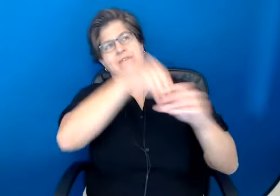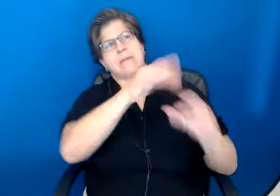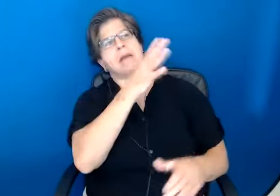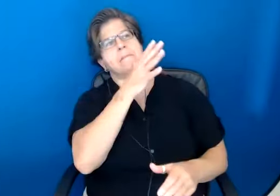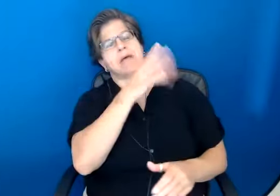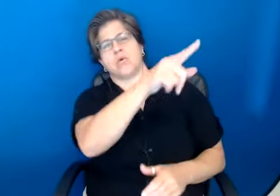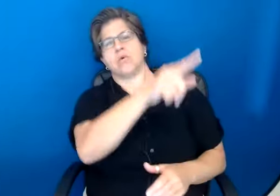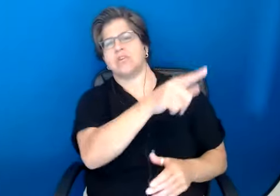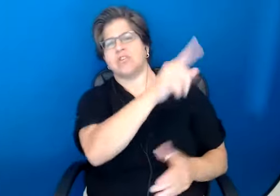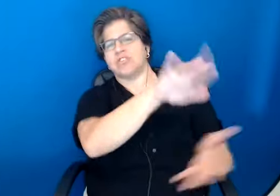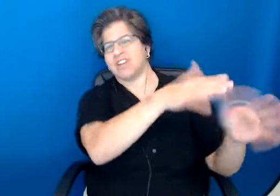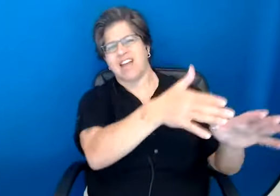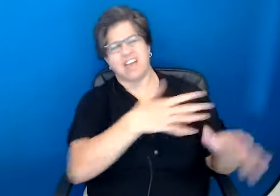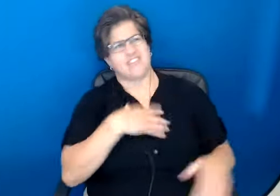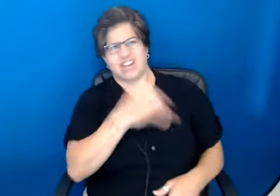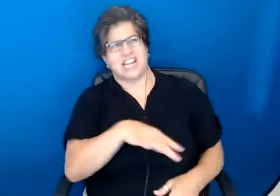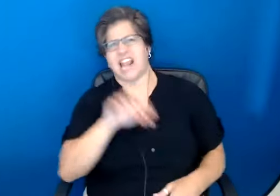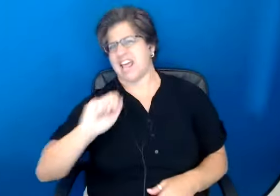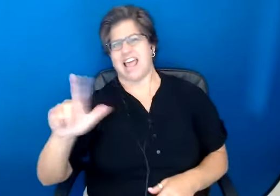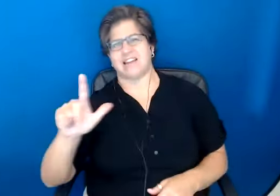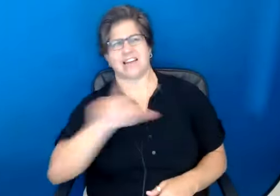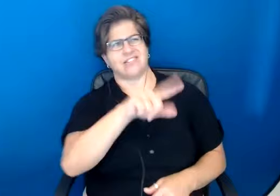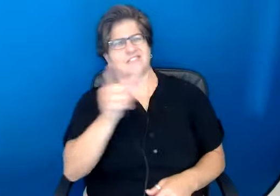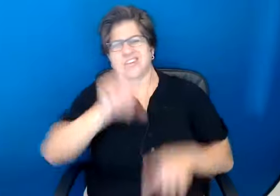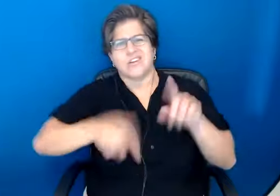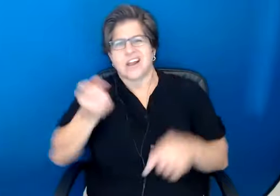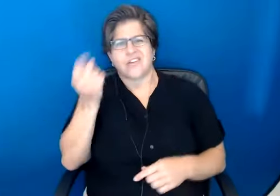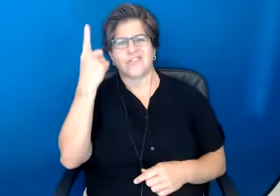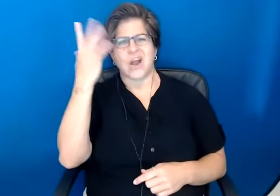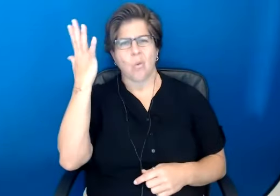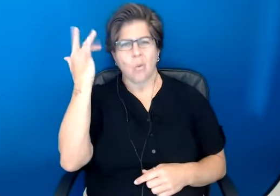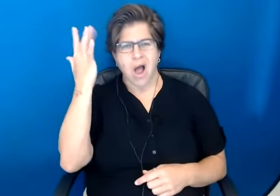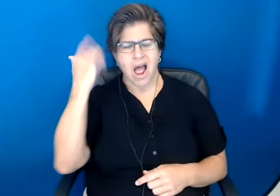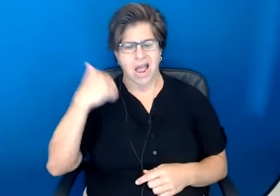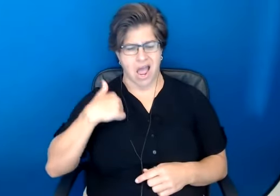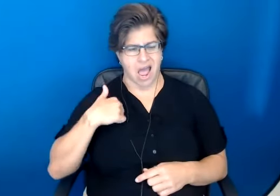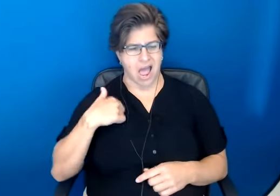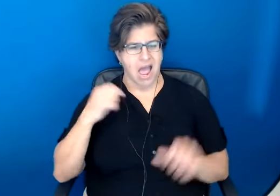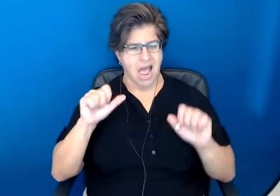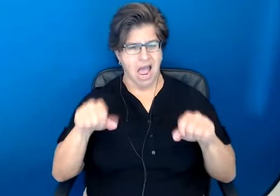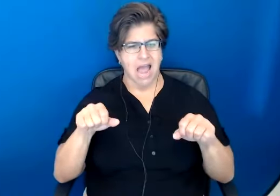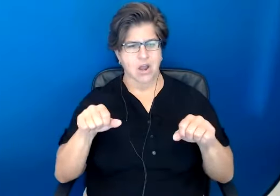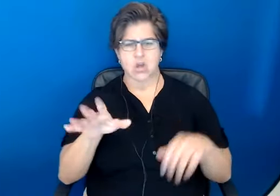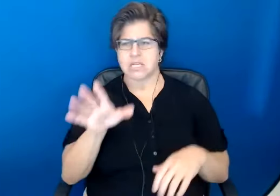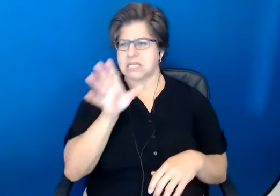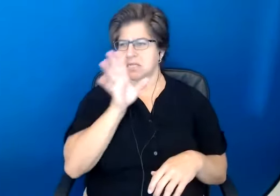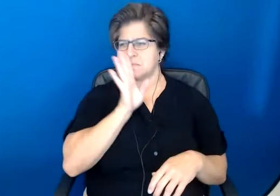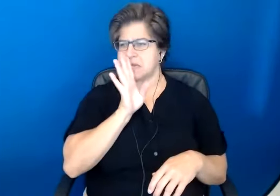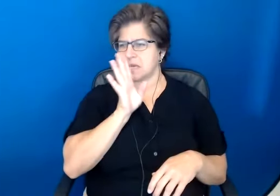out, but I would use the perfectionism. So, but I will finish. I don't know when I'm listening to myself if